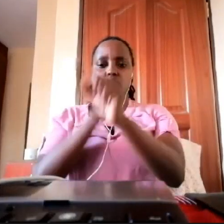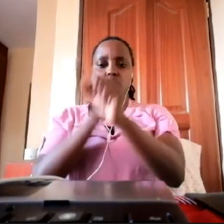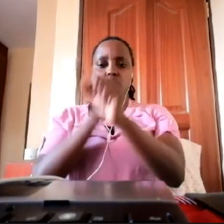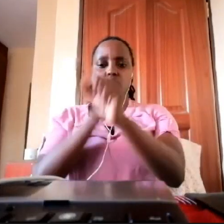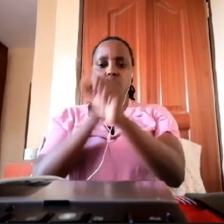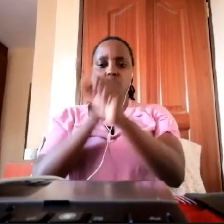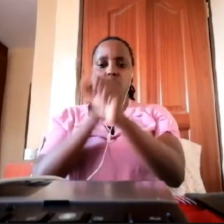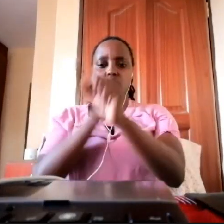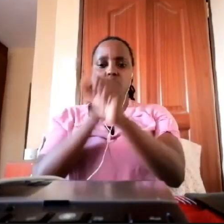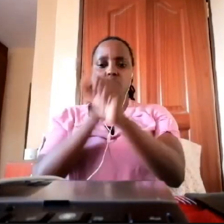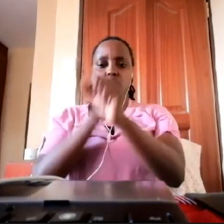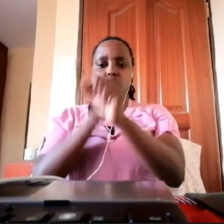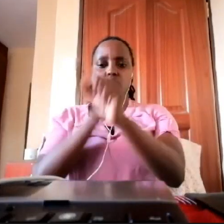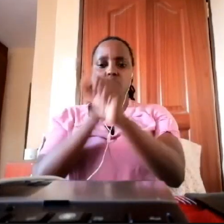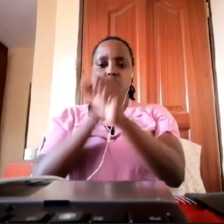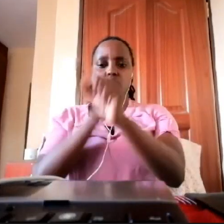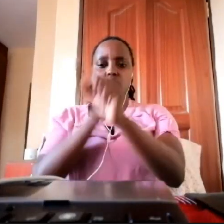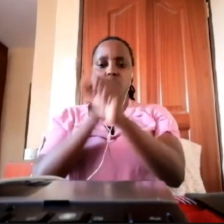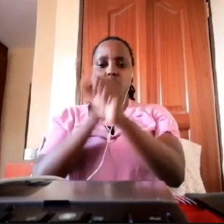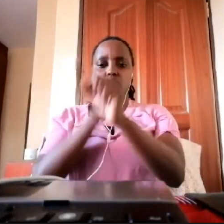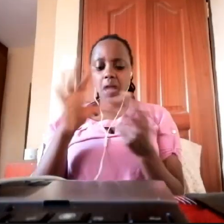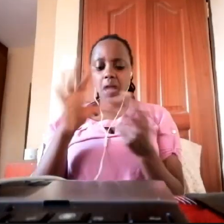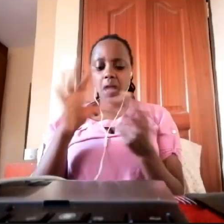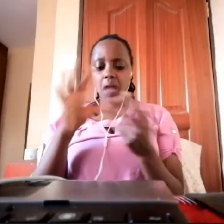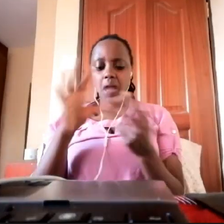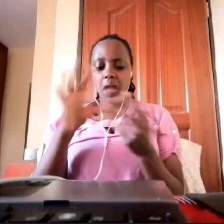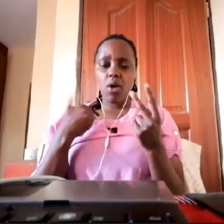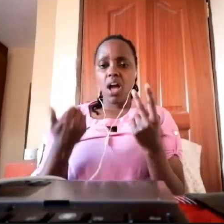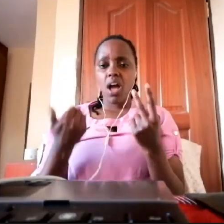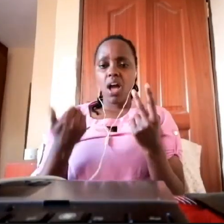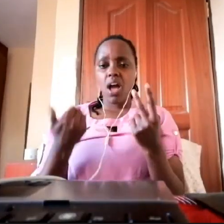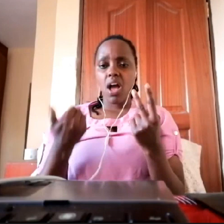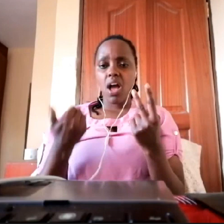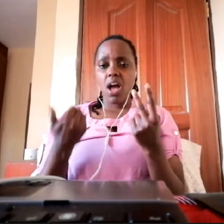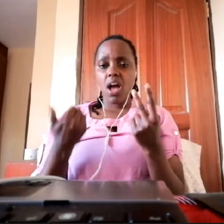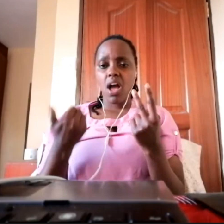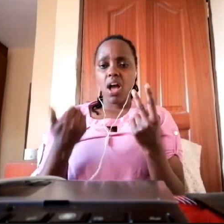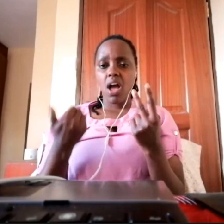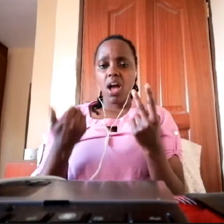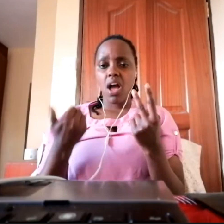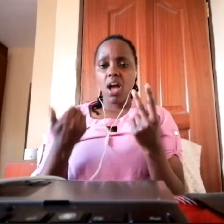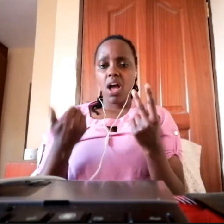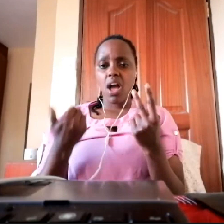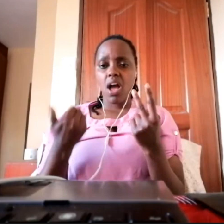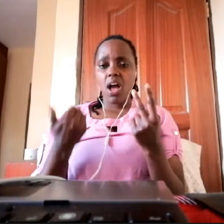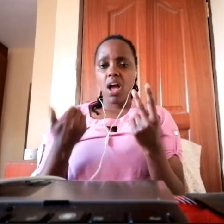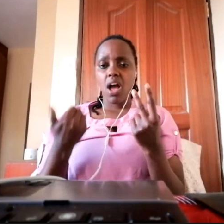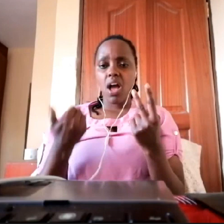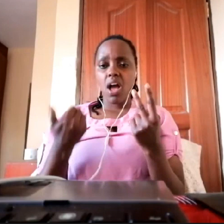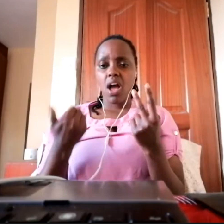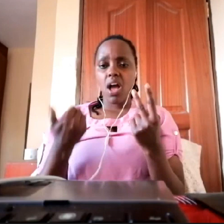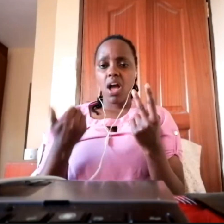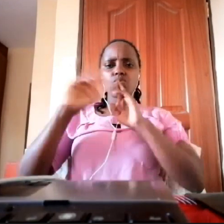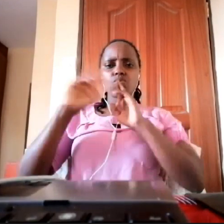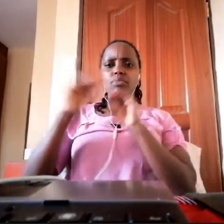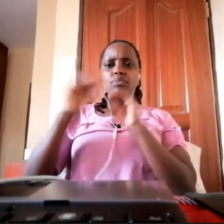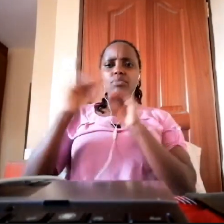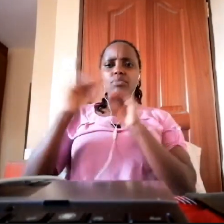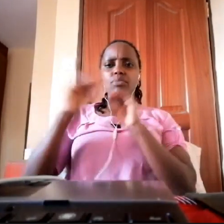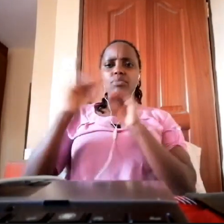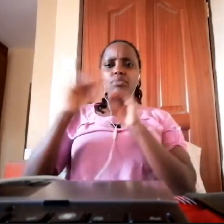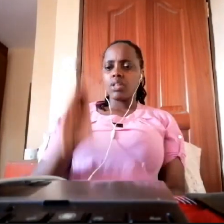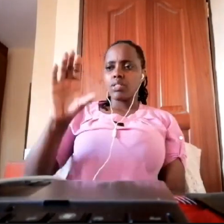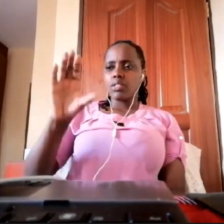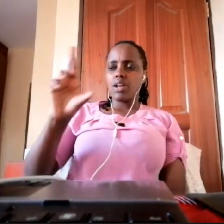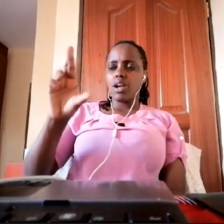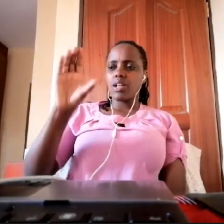which could have been, a preferable means. Now, why are we not reporting to the